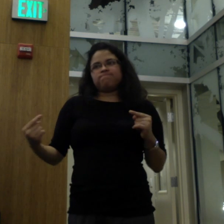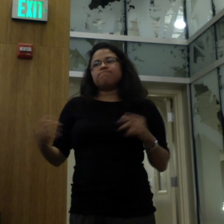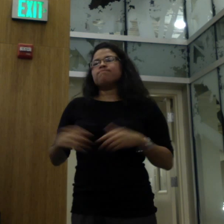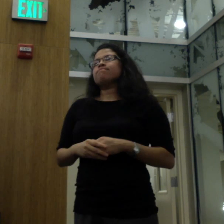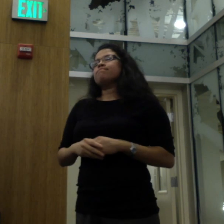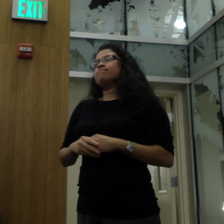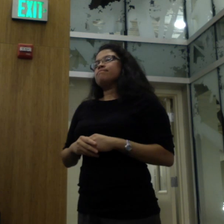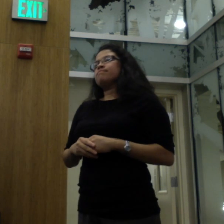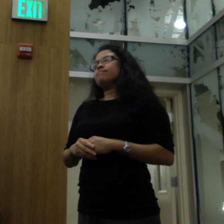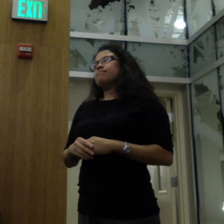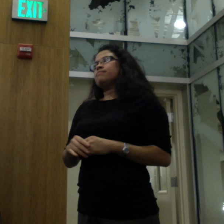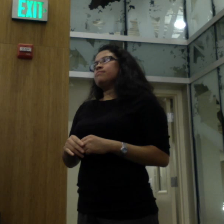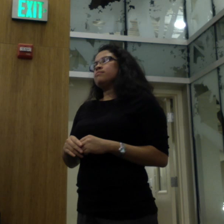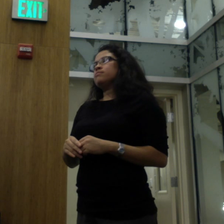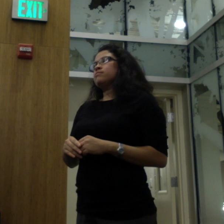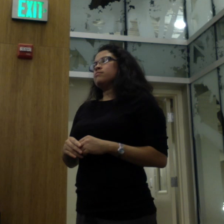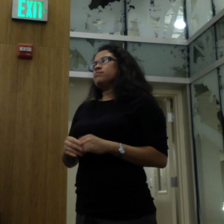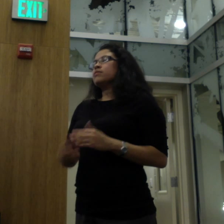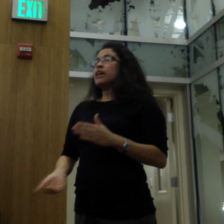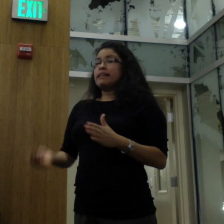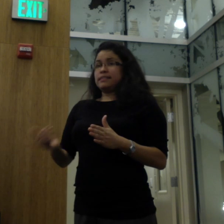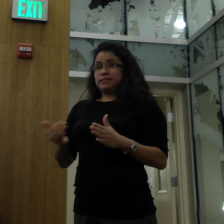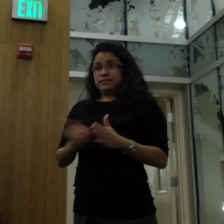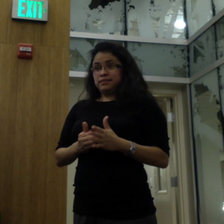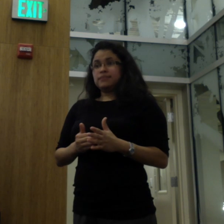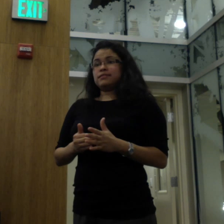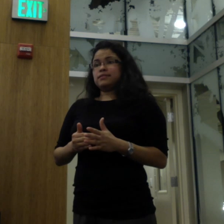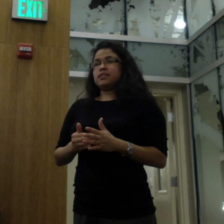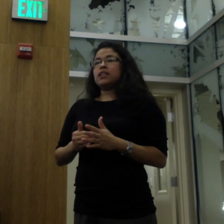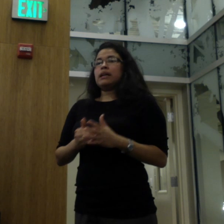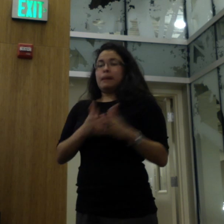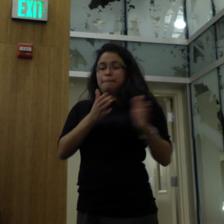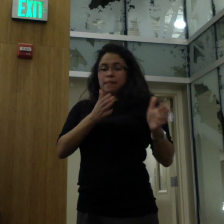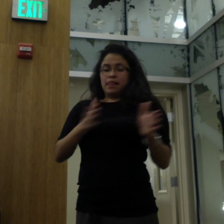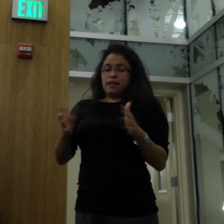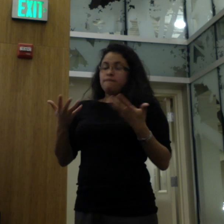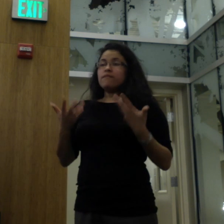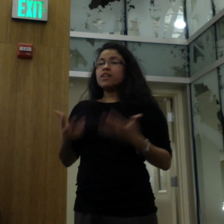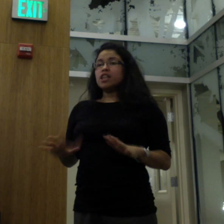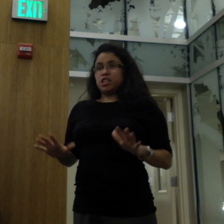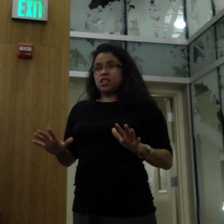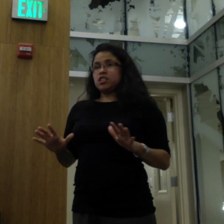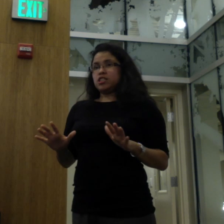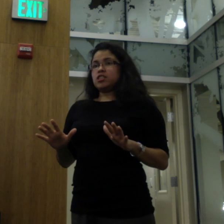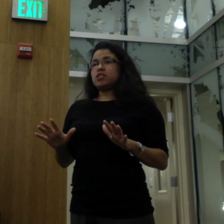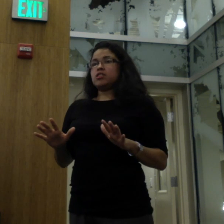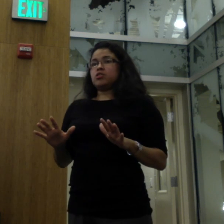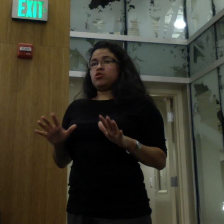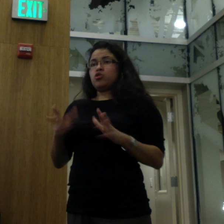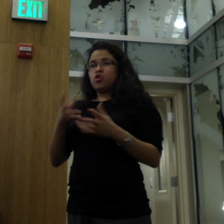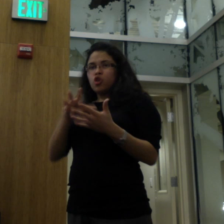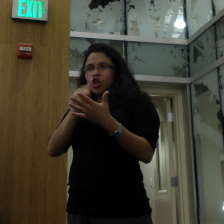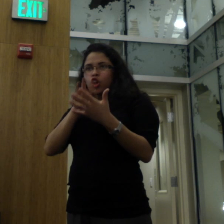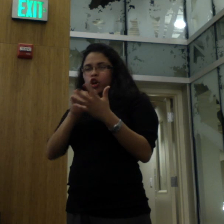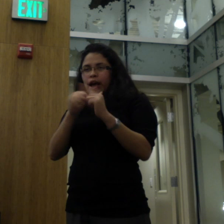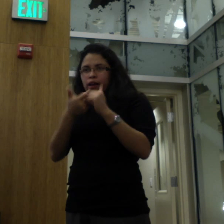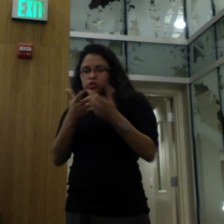And then what I want you guys to do after you've come up with your plans and then you've learned how to prepare